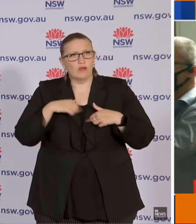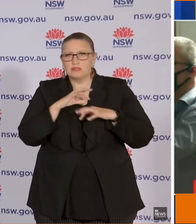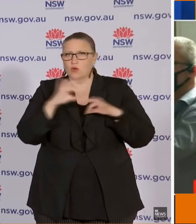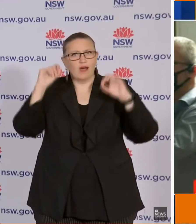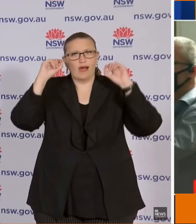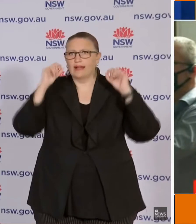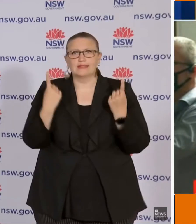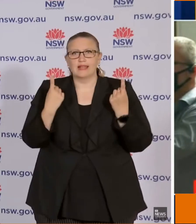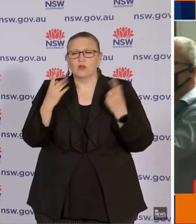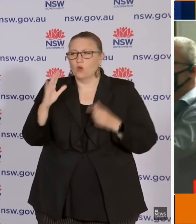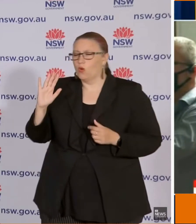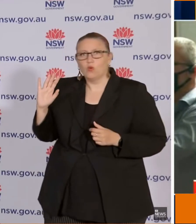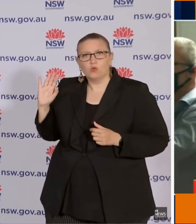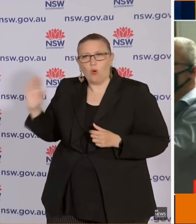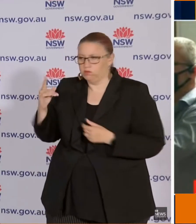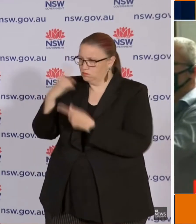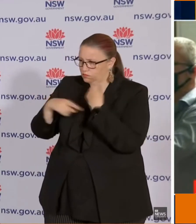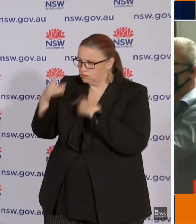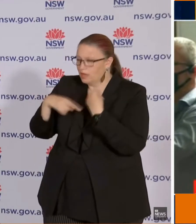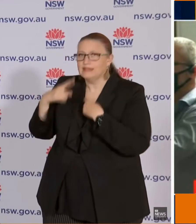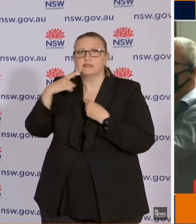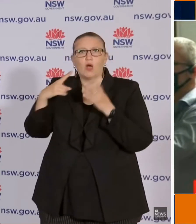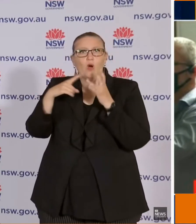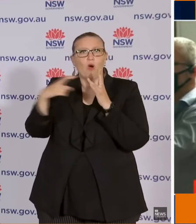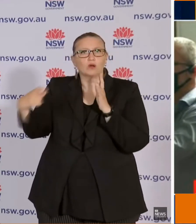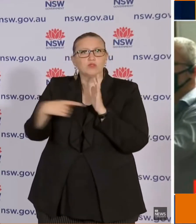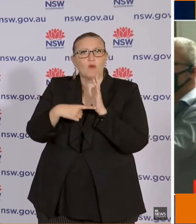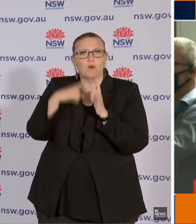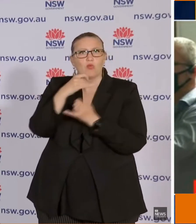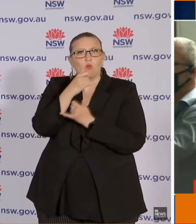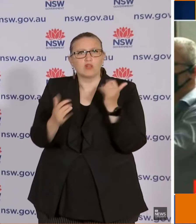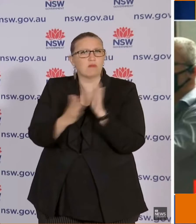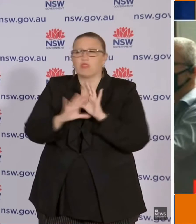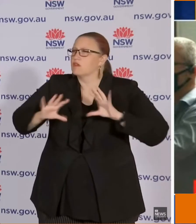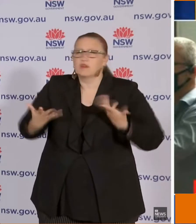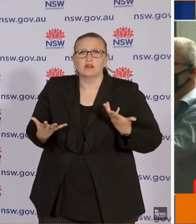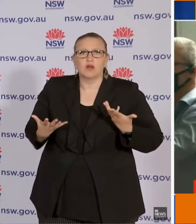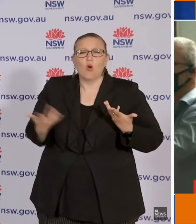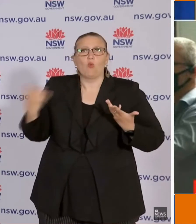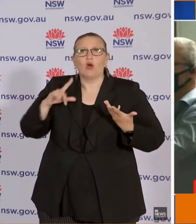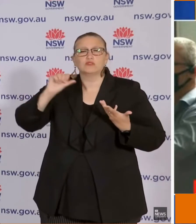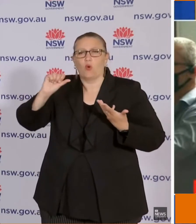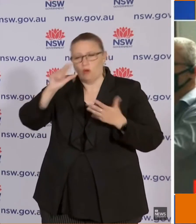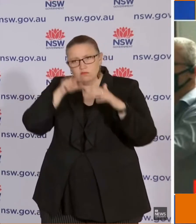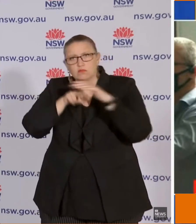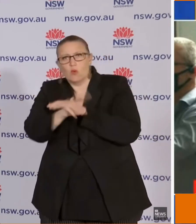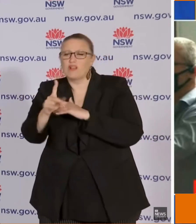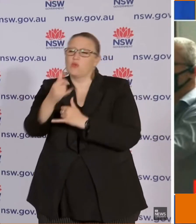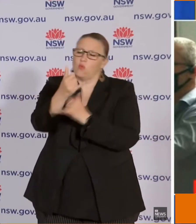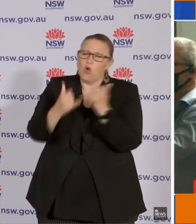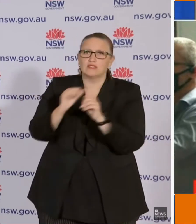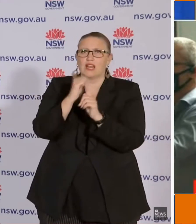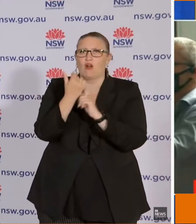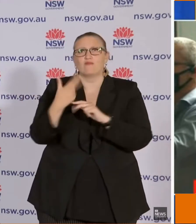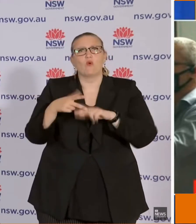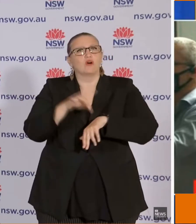health advice is that you say that tells you that October is going to be our worst month. So what is the health advice and what is the worst case scenario